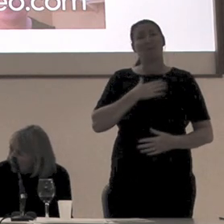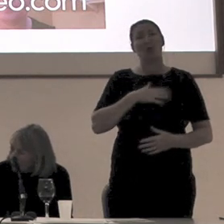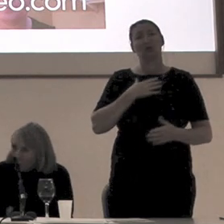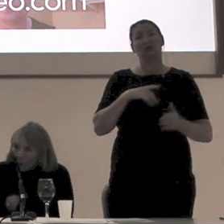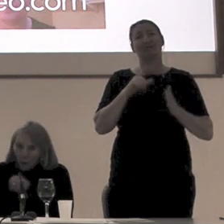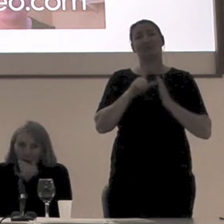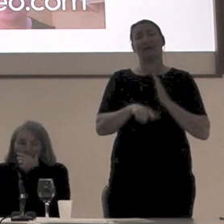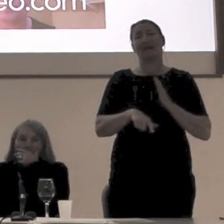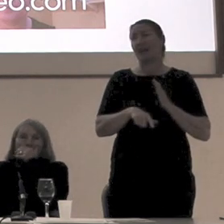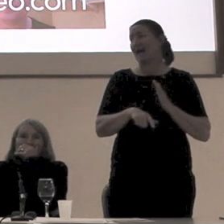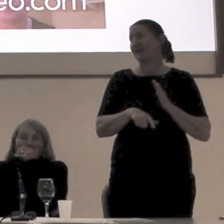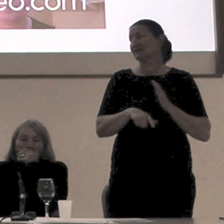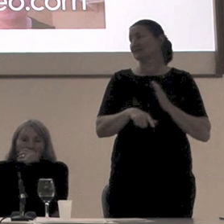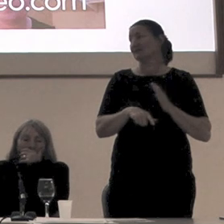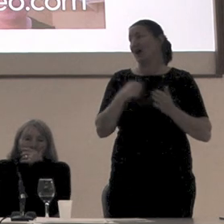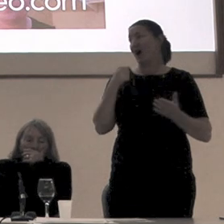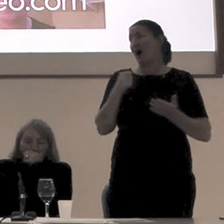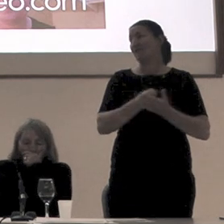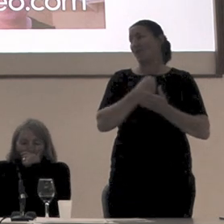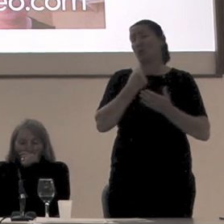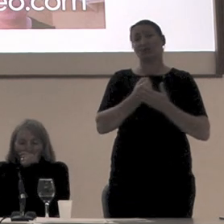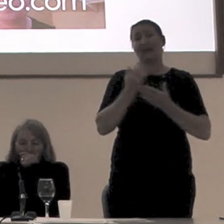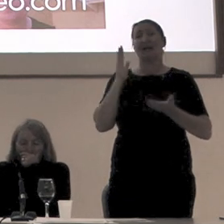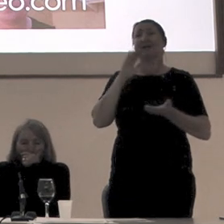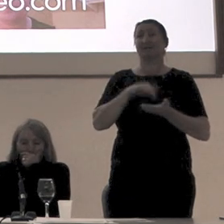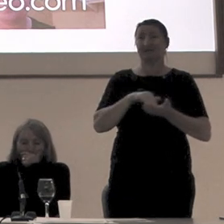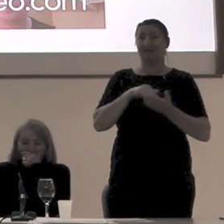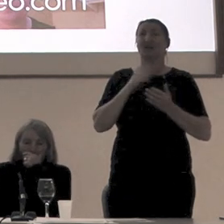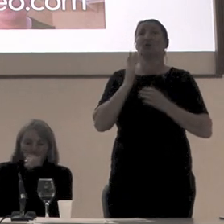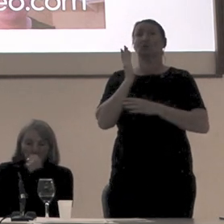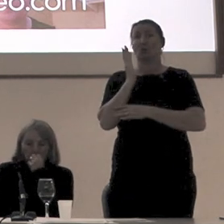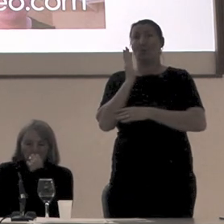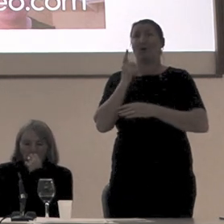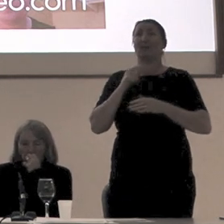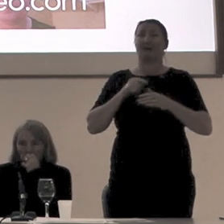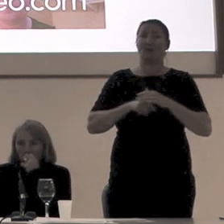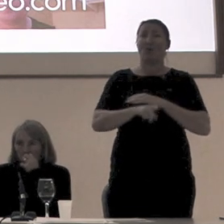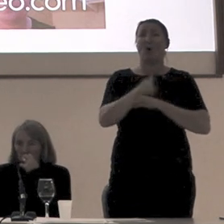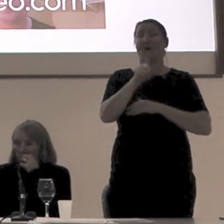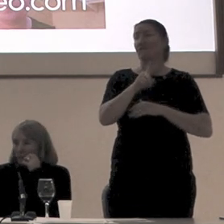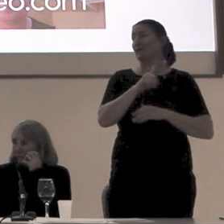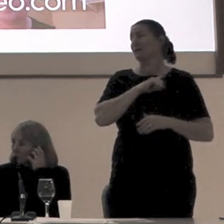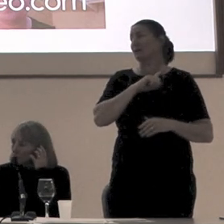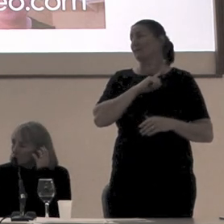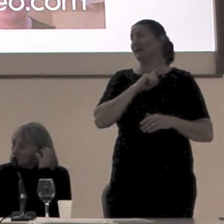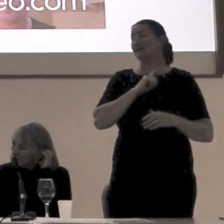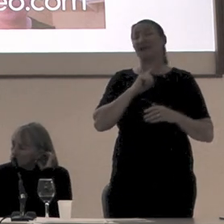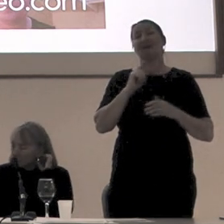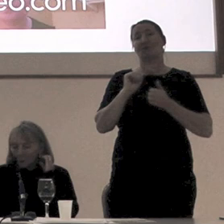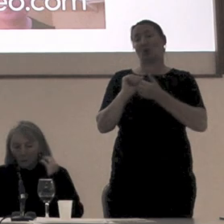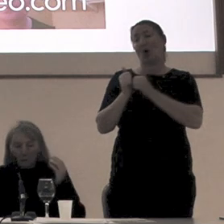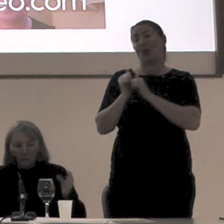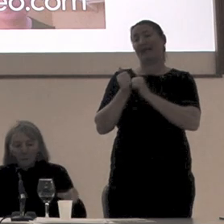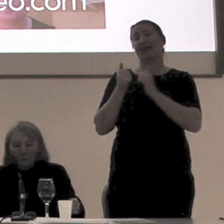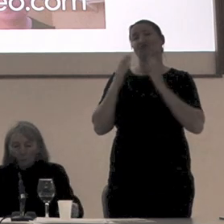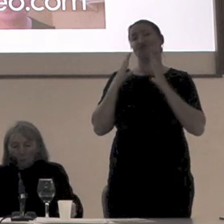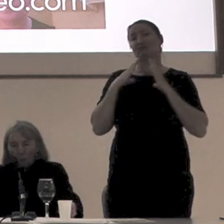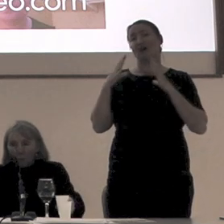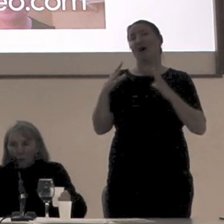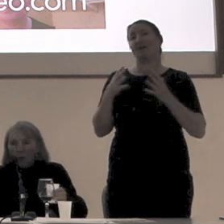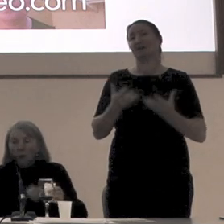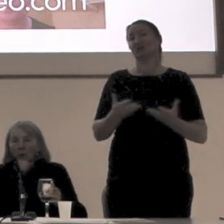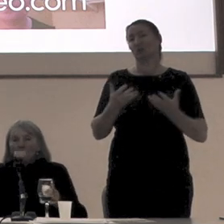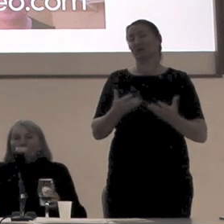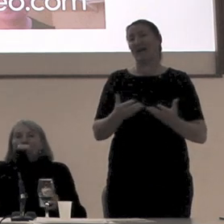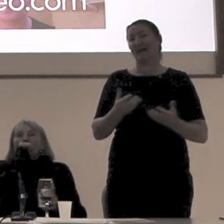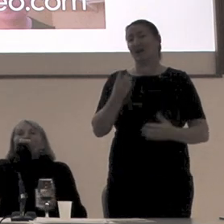being late, and unfortunately I'm going to have to leave shortly. It's a colleague's retirement today